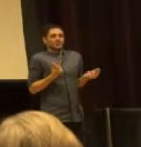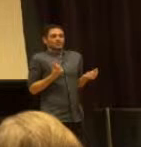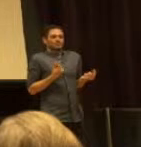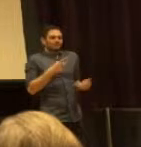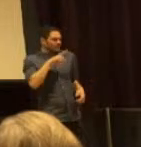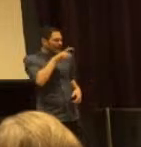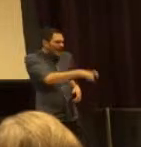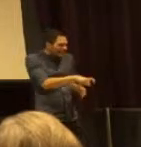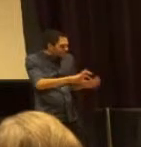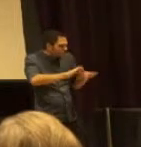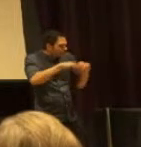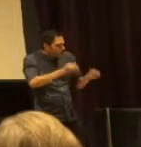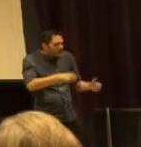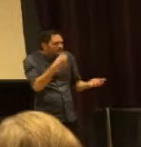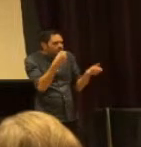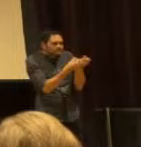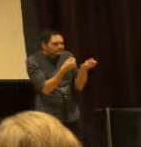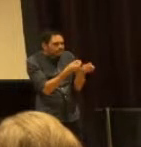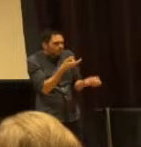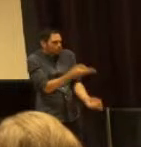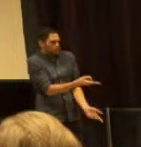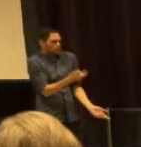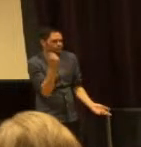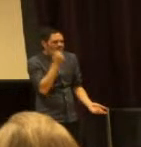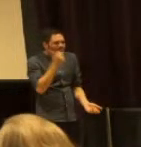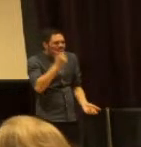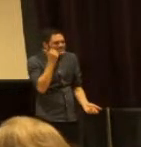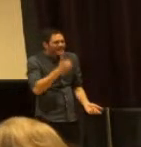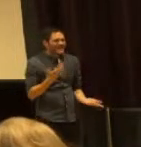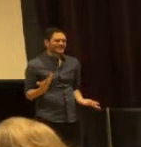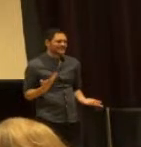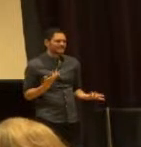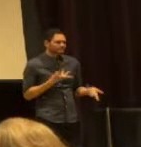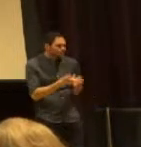them how you can support them on a day-to-day level.